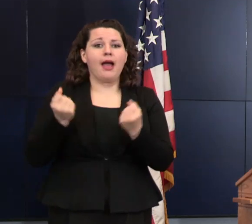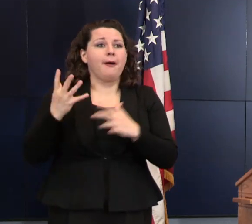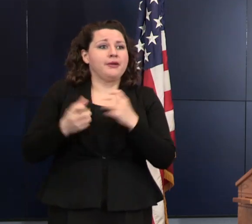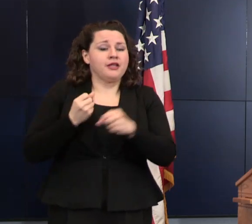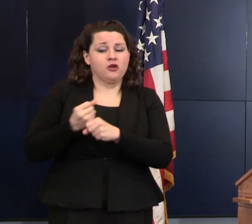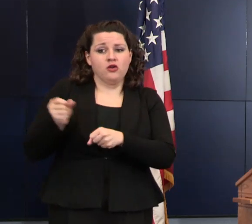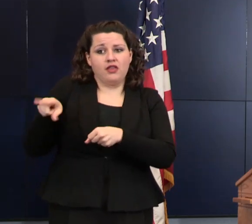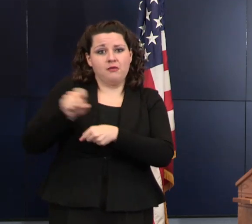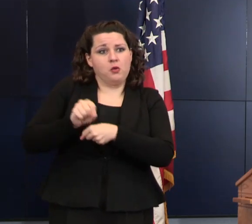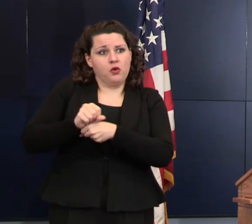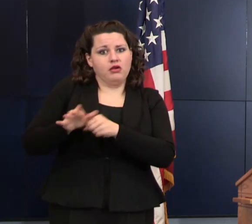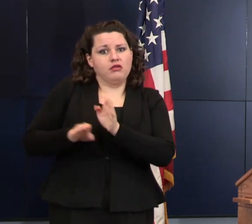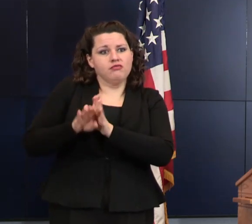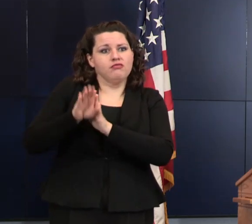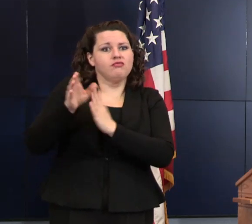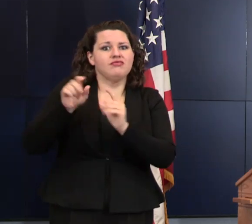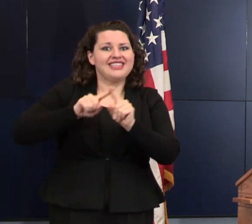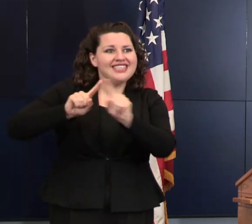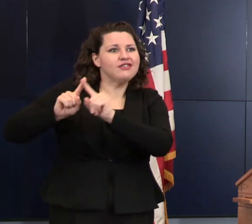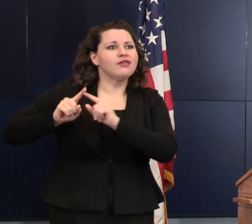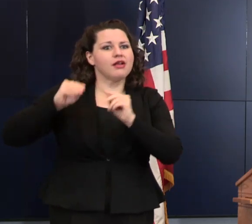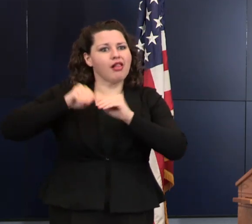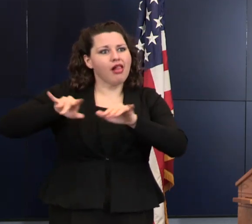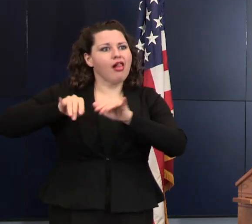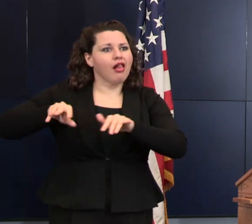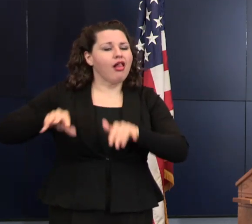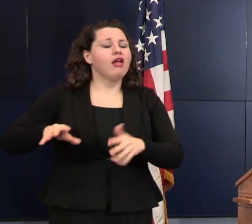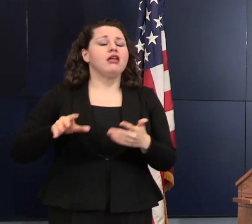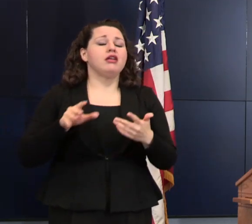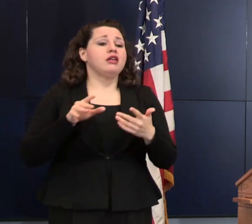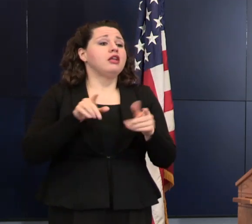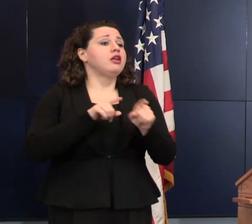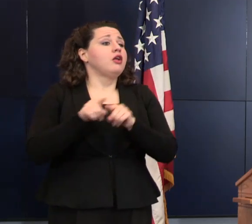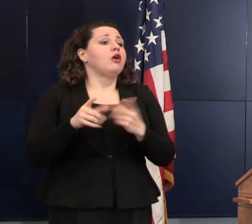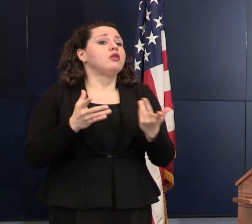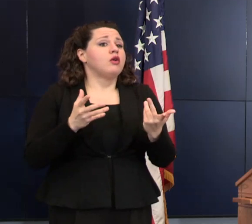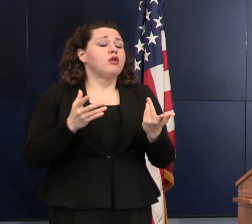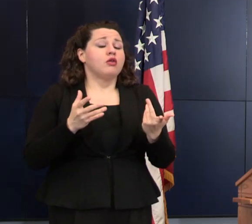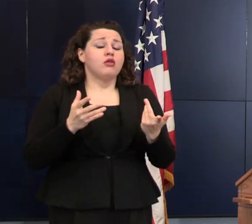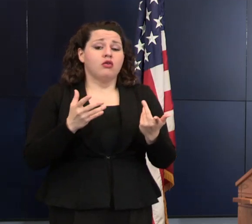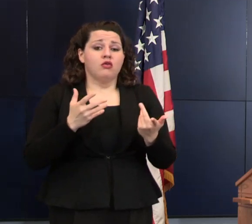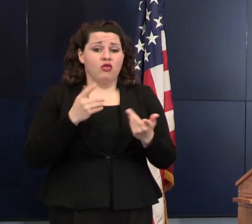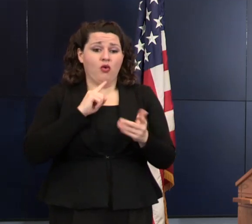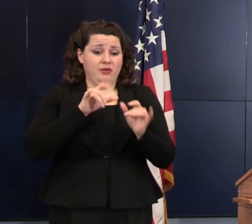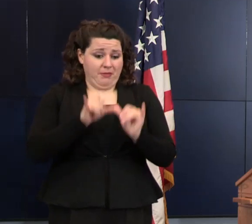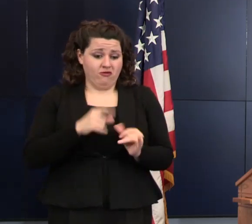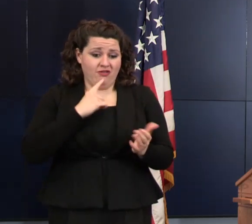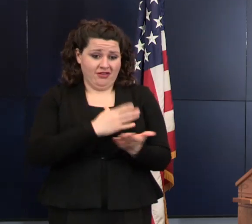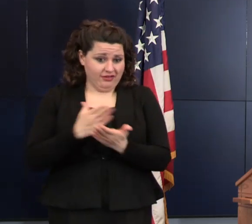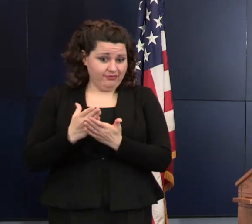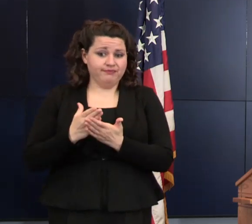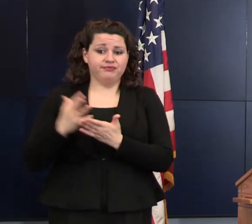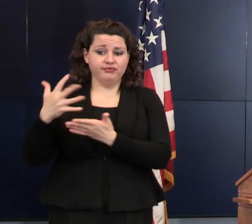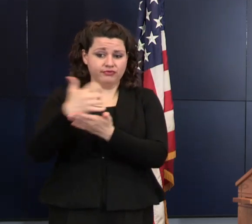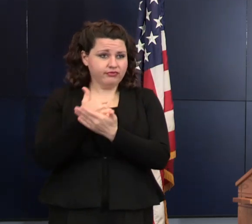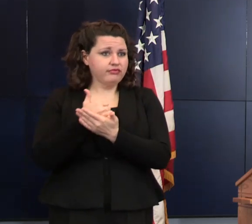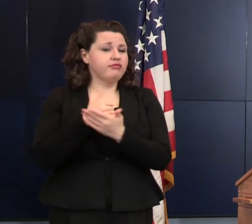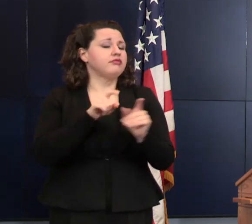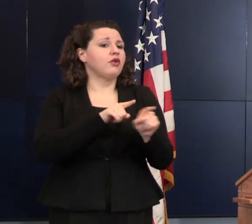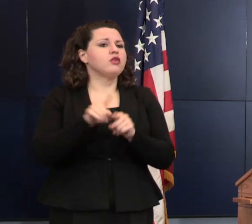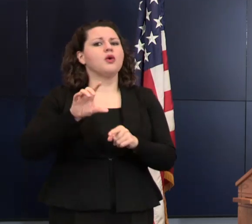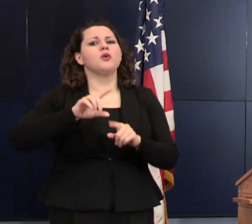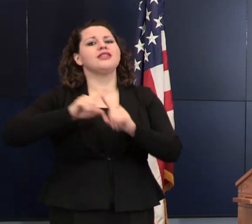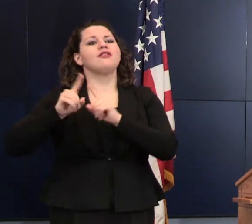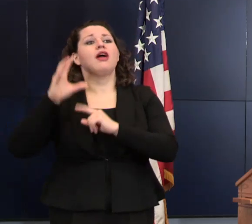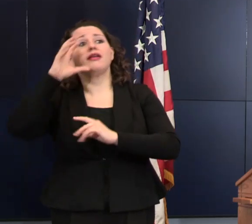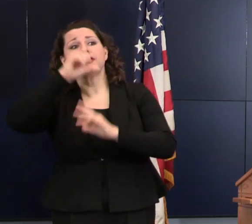working on various outbreaks. And we also said that we've got the metrics that we're looking at, but we're also looking at different